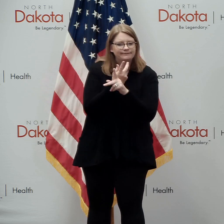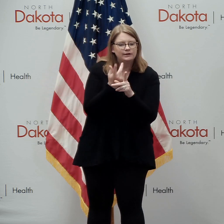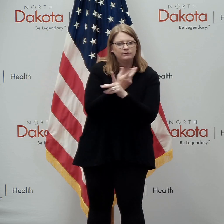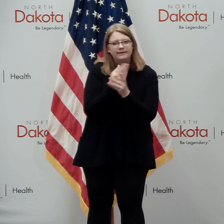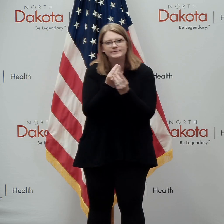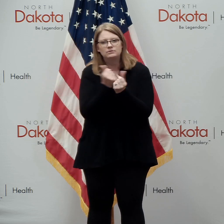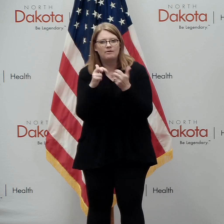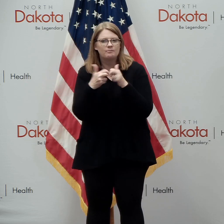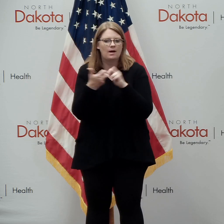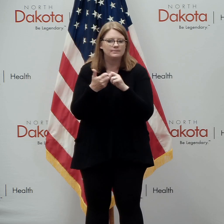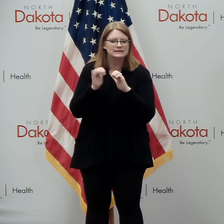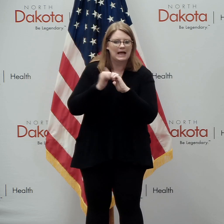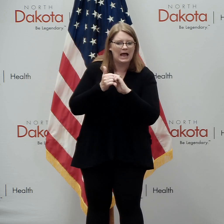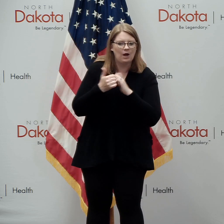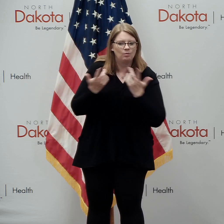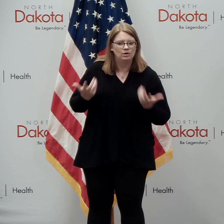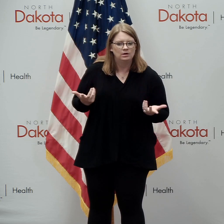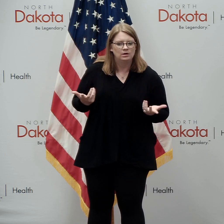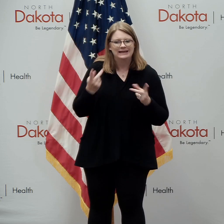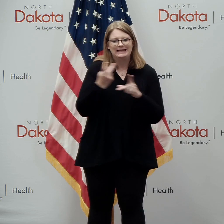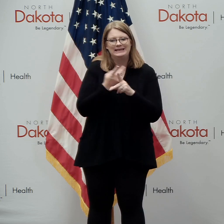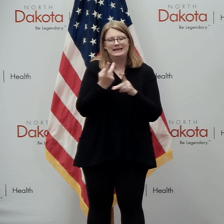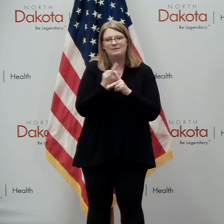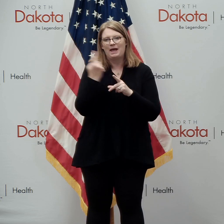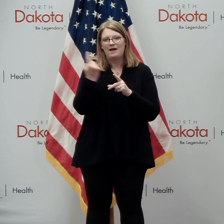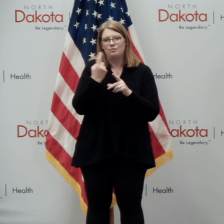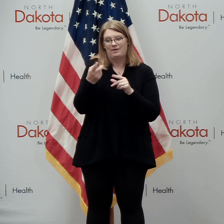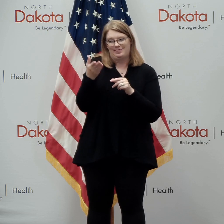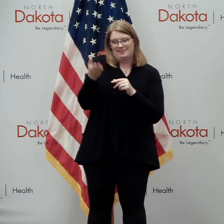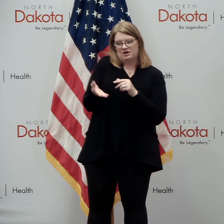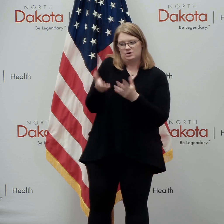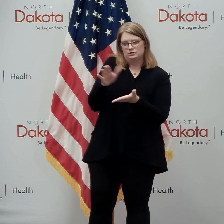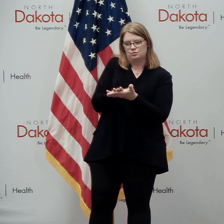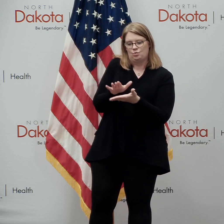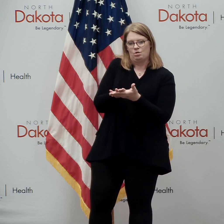try to keep everybody in school.